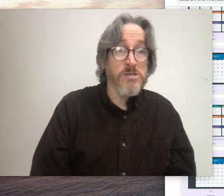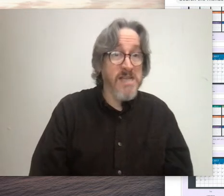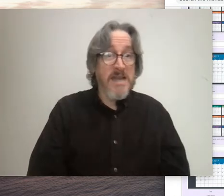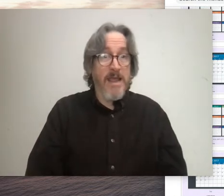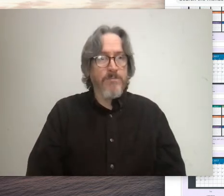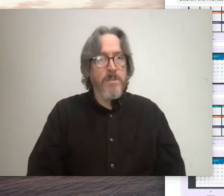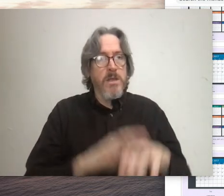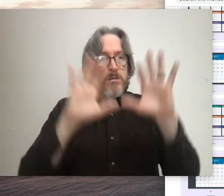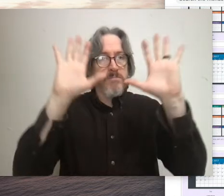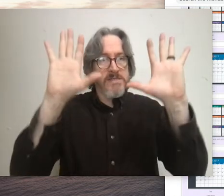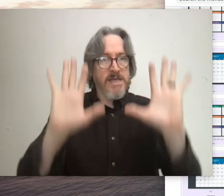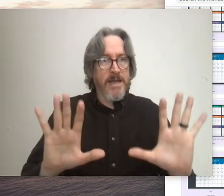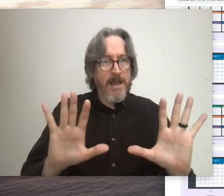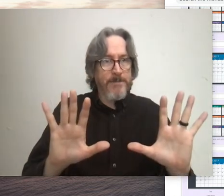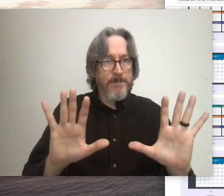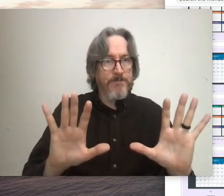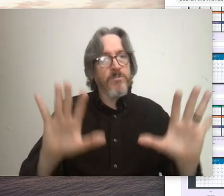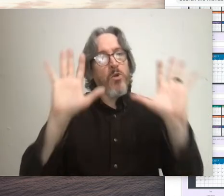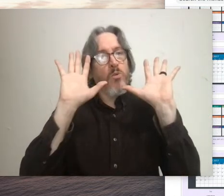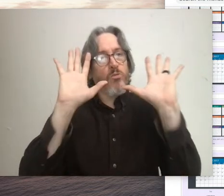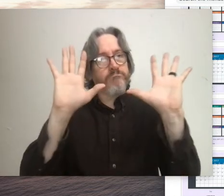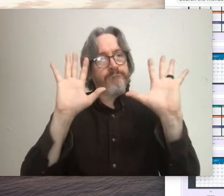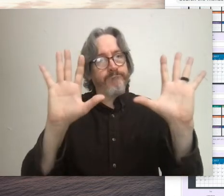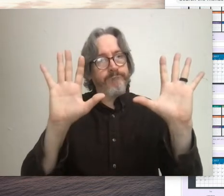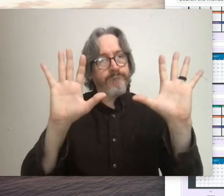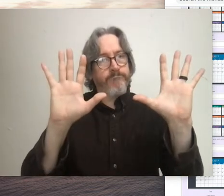Now, Sunday,